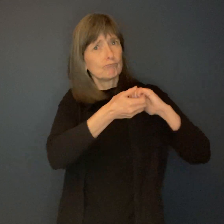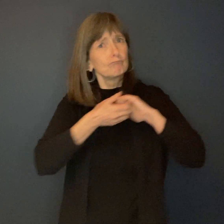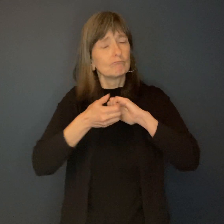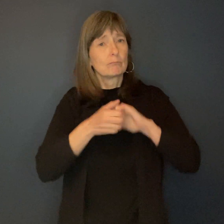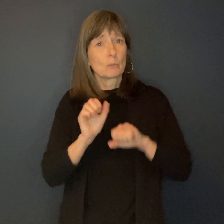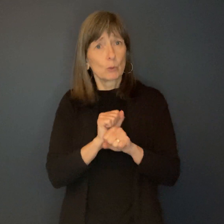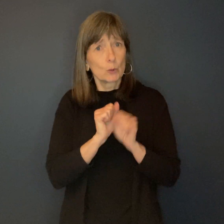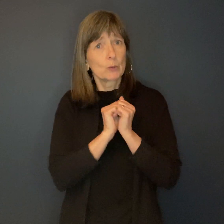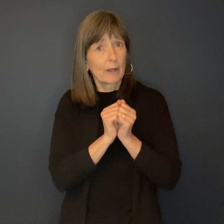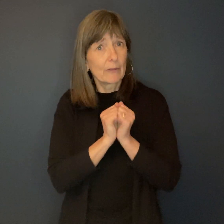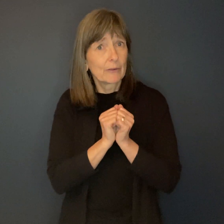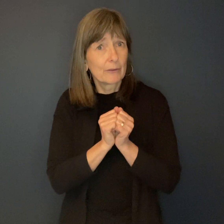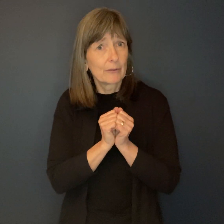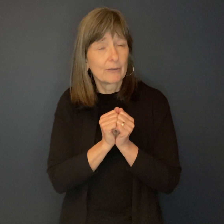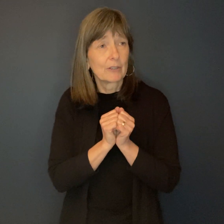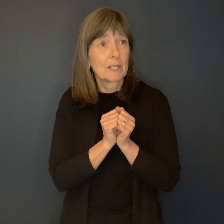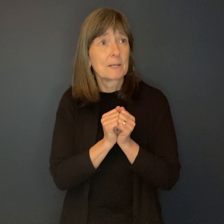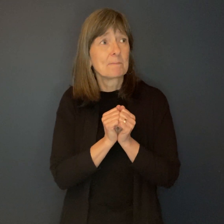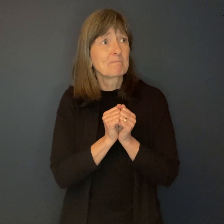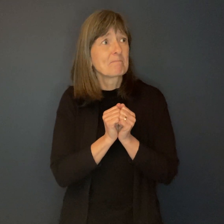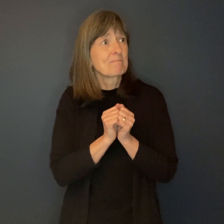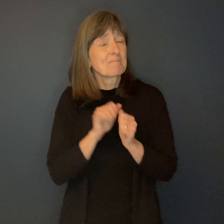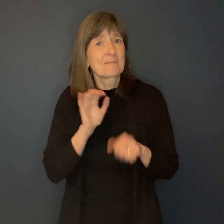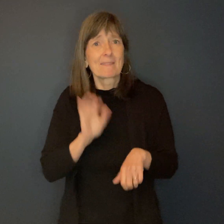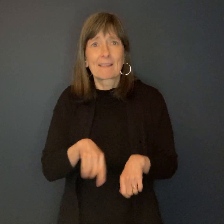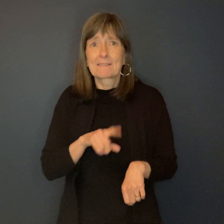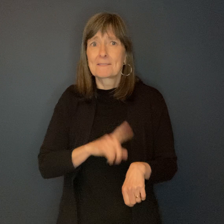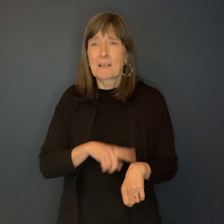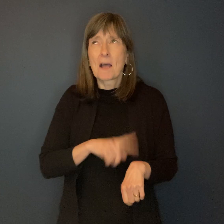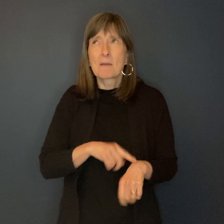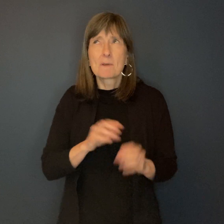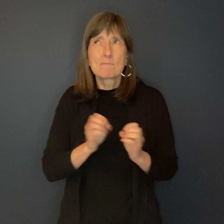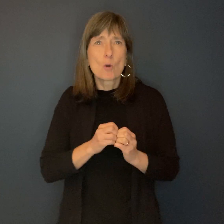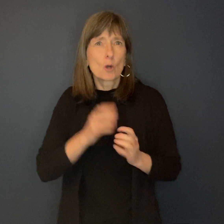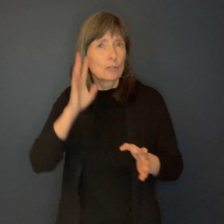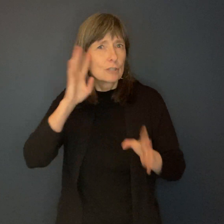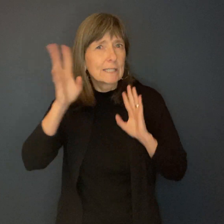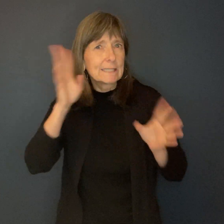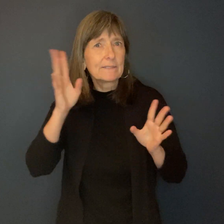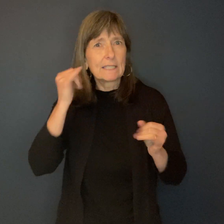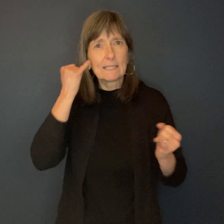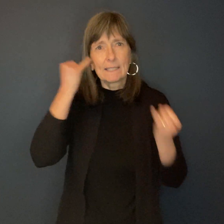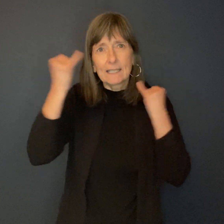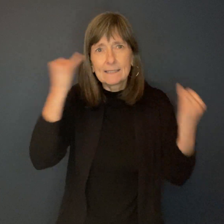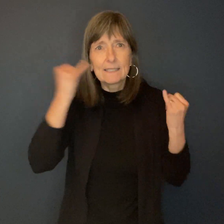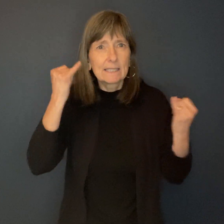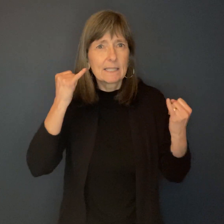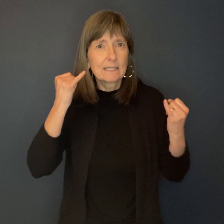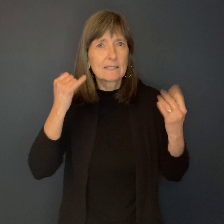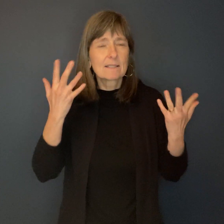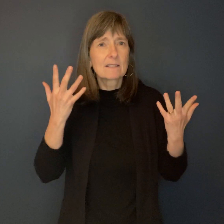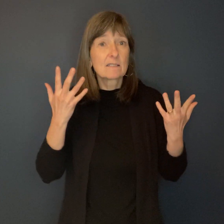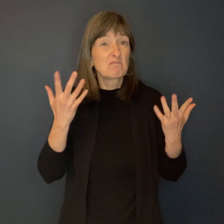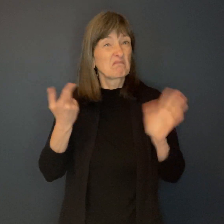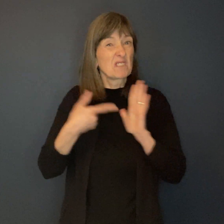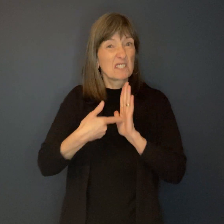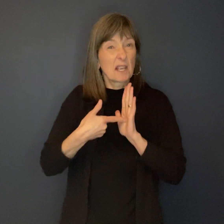It was a time of innovation and creativity. For instance, the court challenges program at one point in